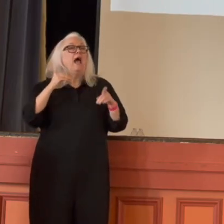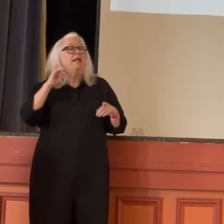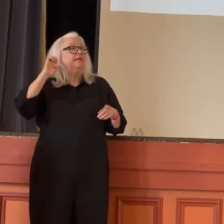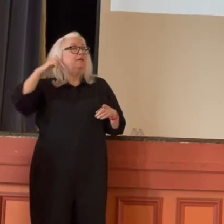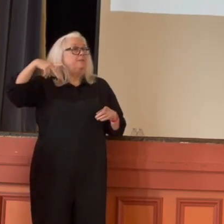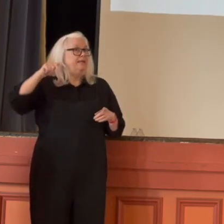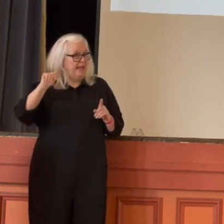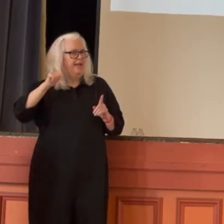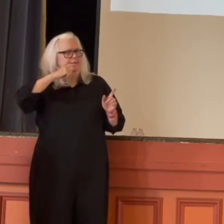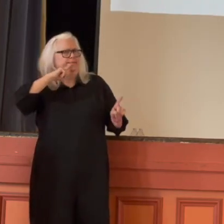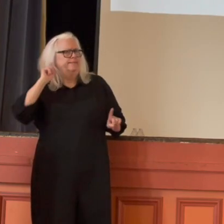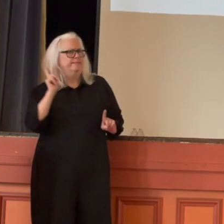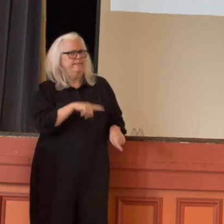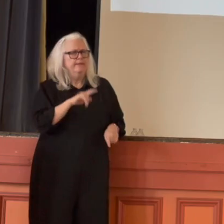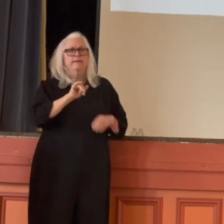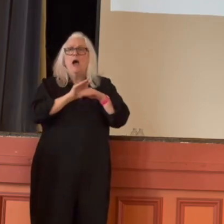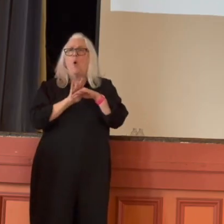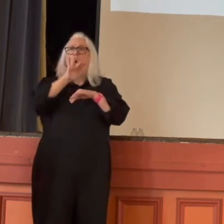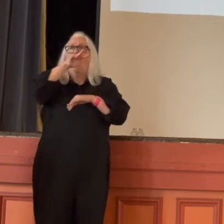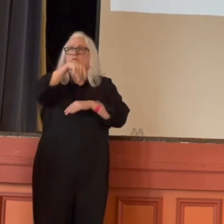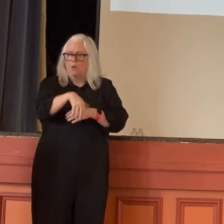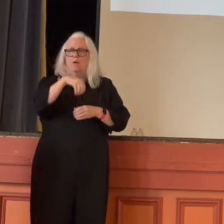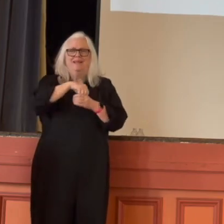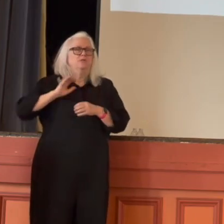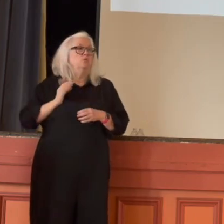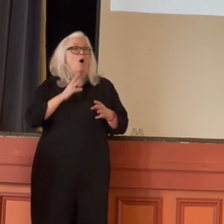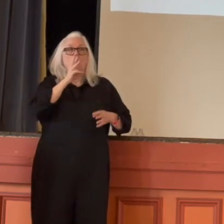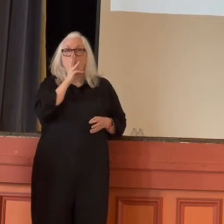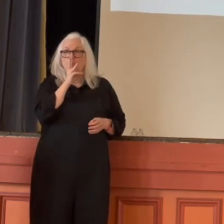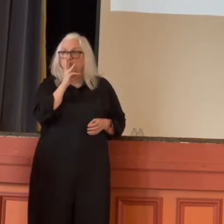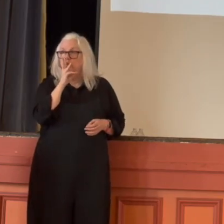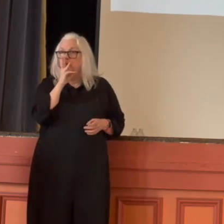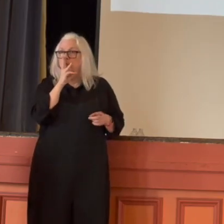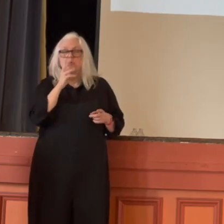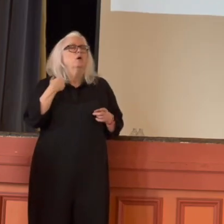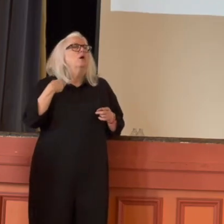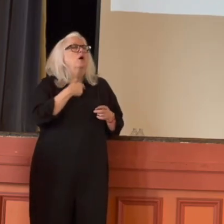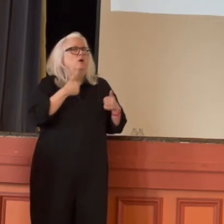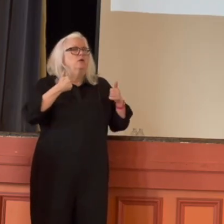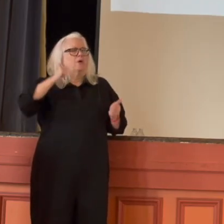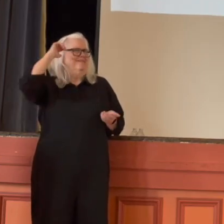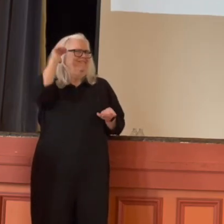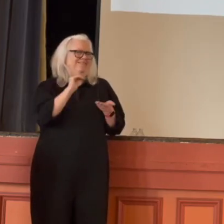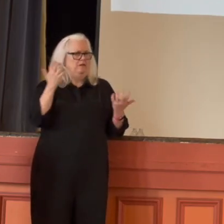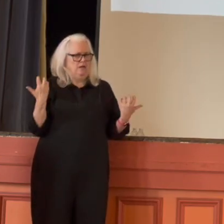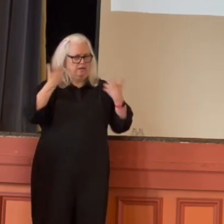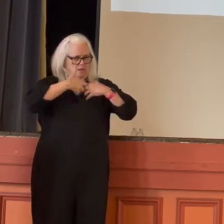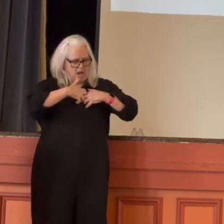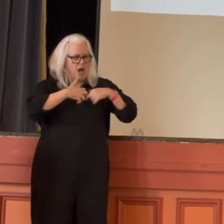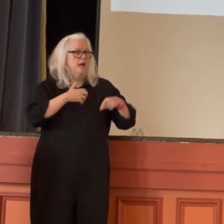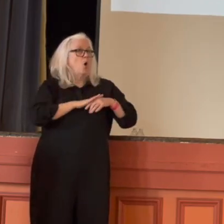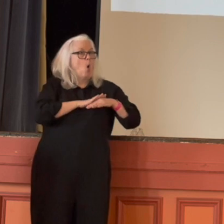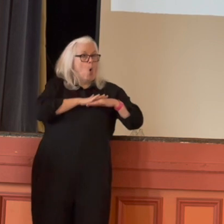our waterways. The goal of the Queen City Clean Waters program is to reduce combined sewer overflows into our rivers and streams and